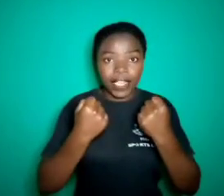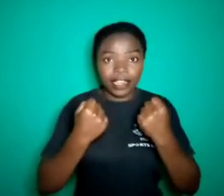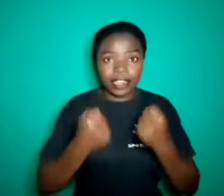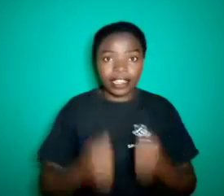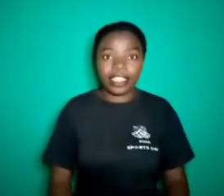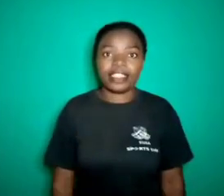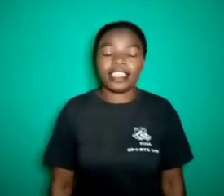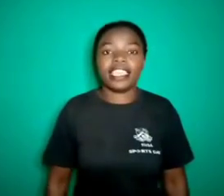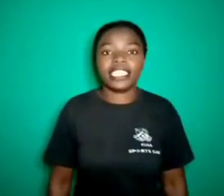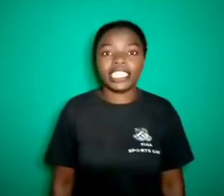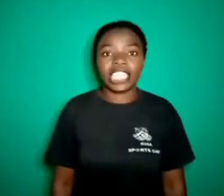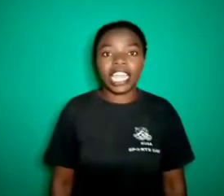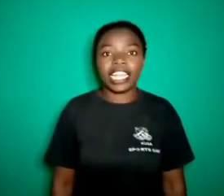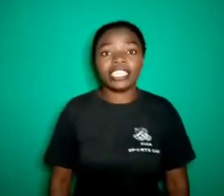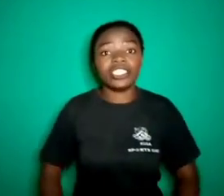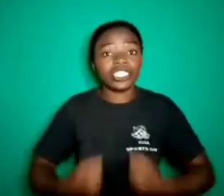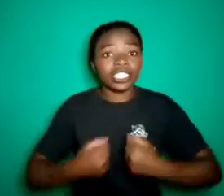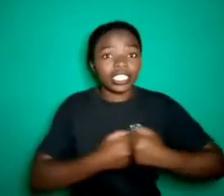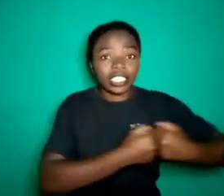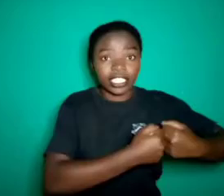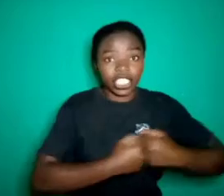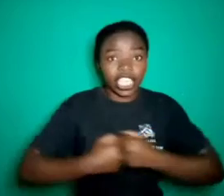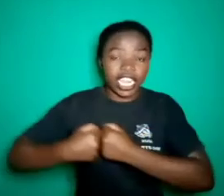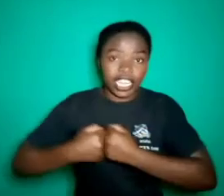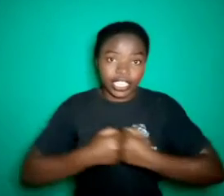happen, then challenge, challenge,